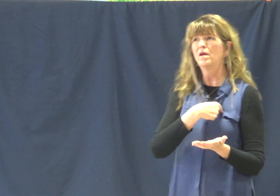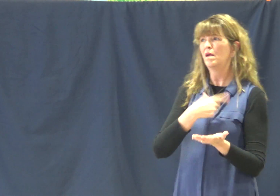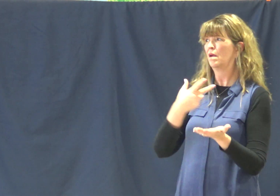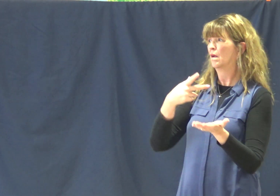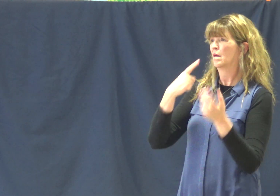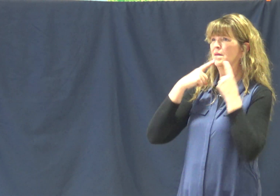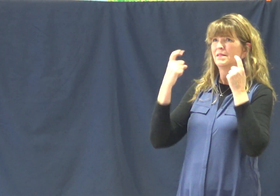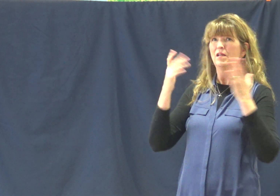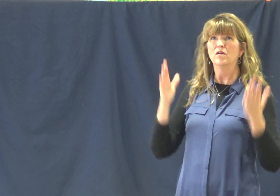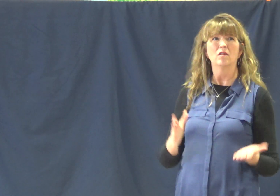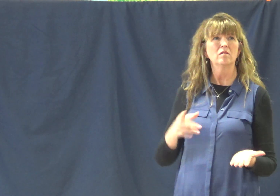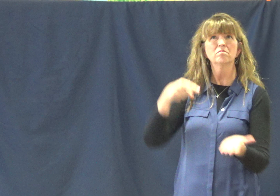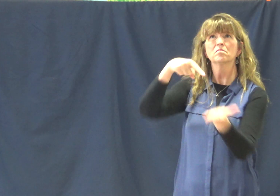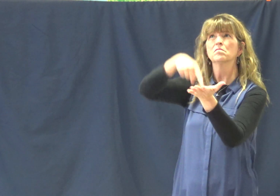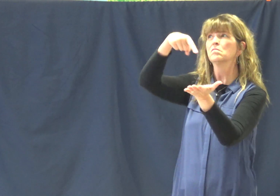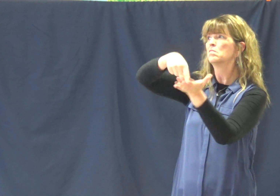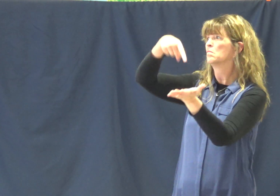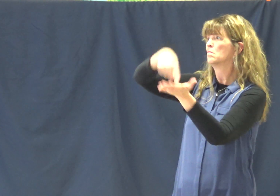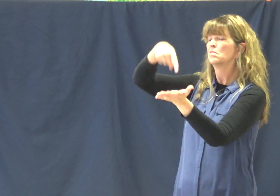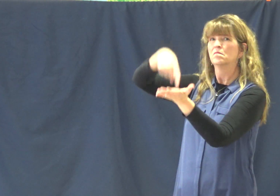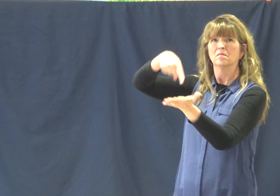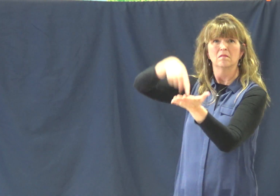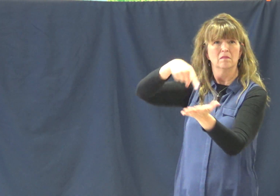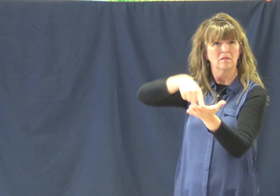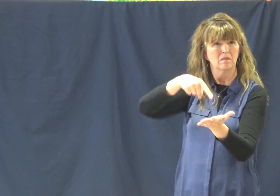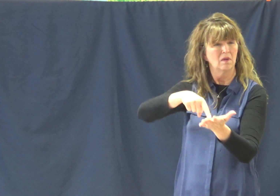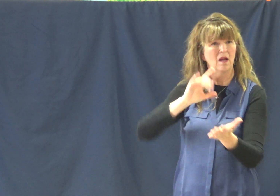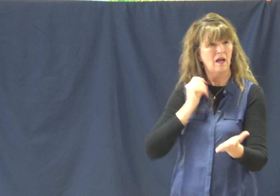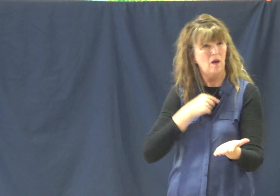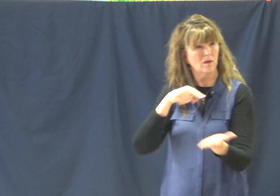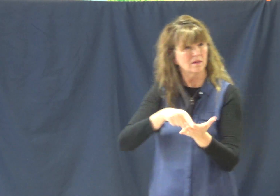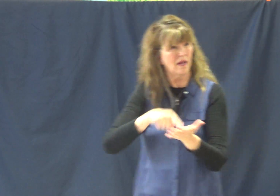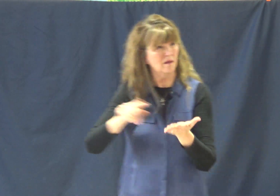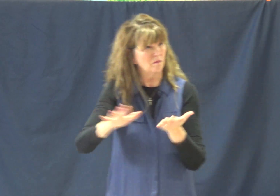People don't realize that we're sinners and that